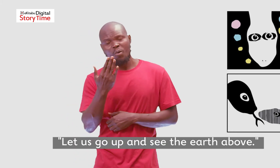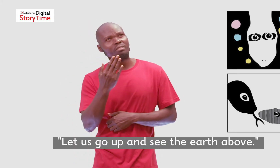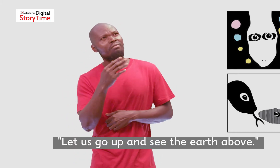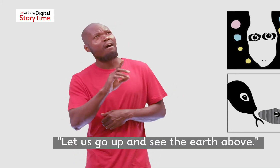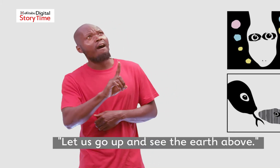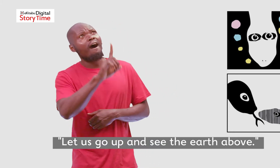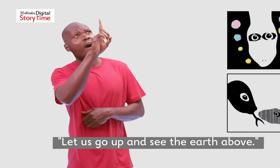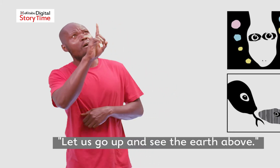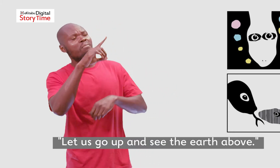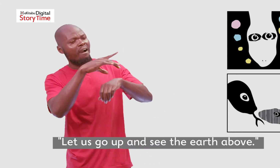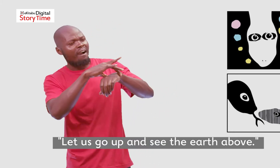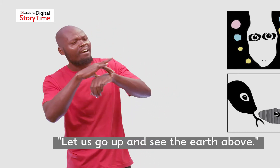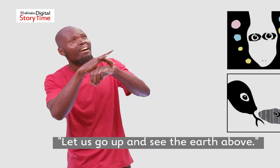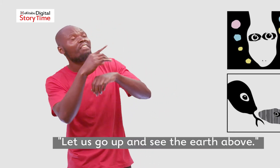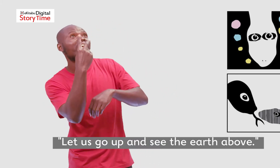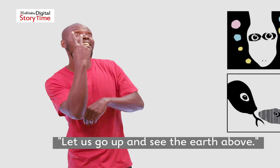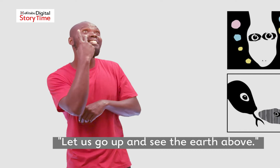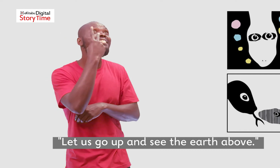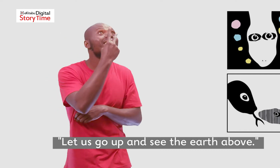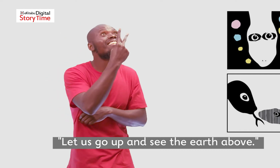"Let us go up and see the earth above."